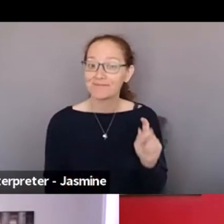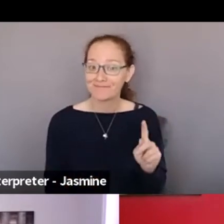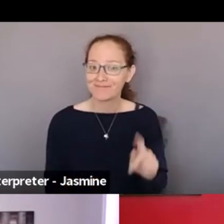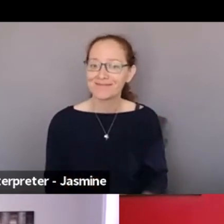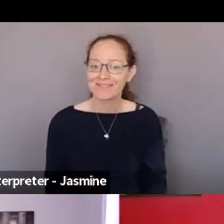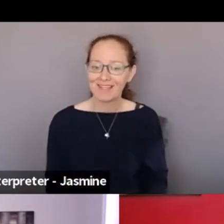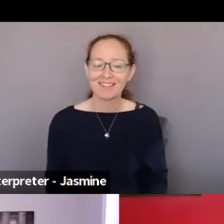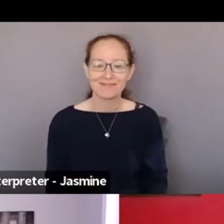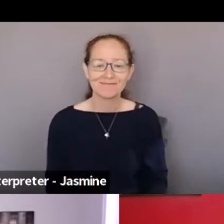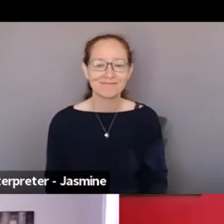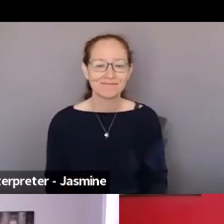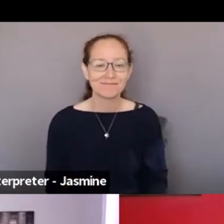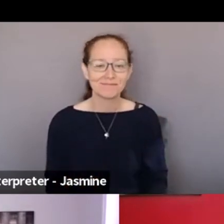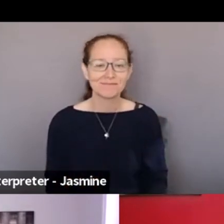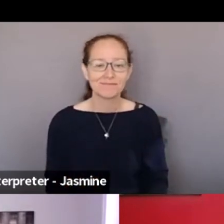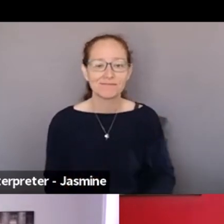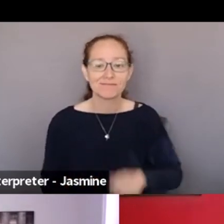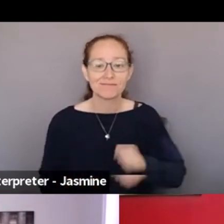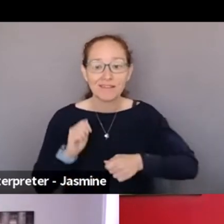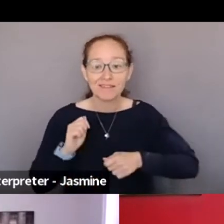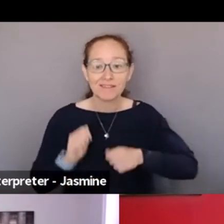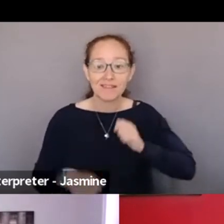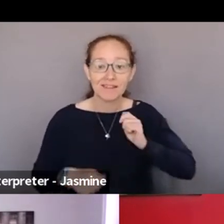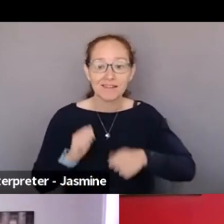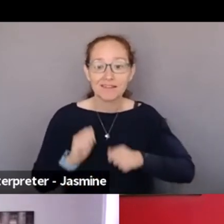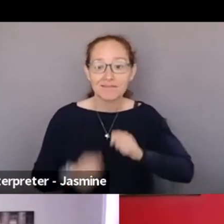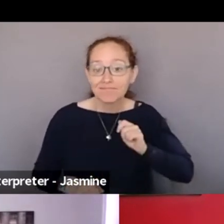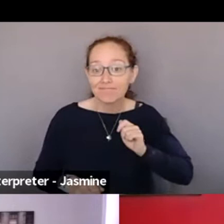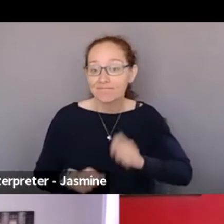Oh, where'd it go? Dun, dun, dun, dun, dun.